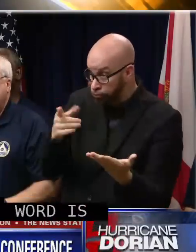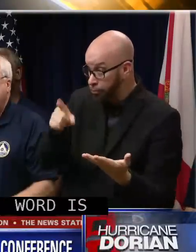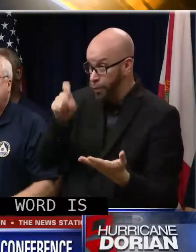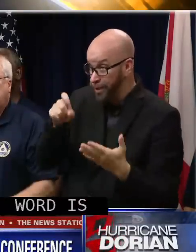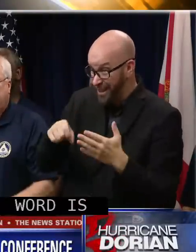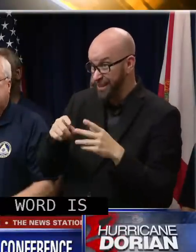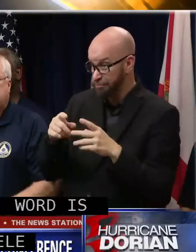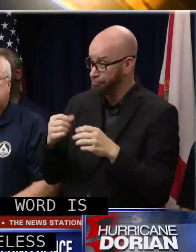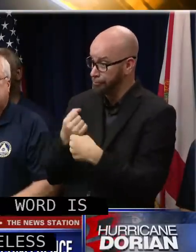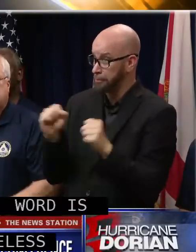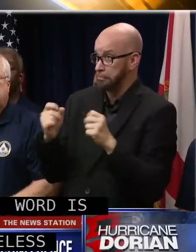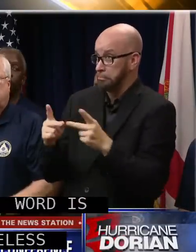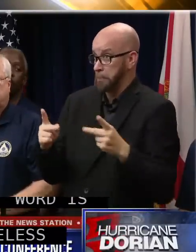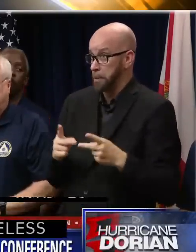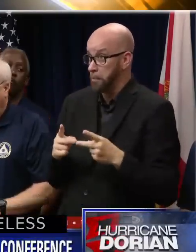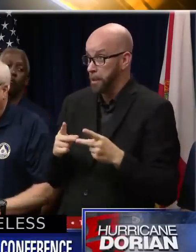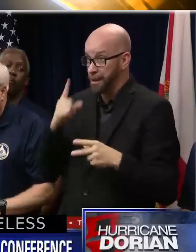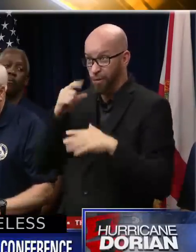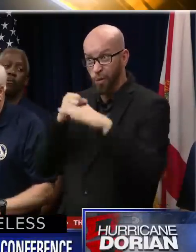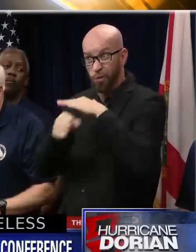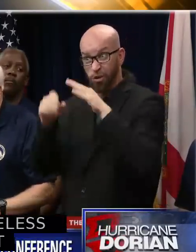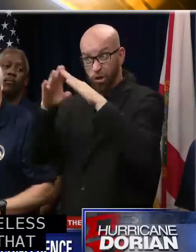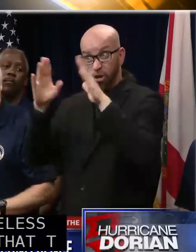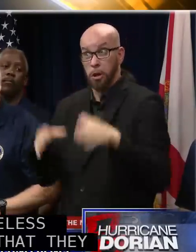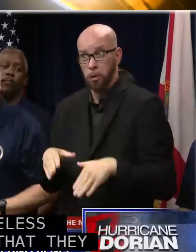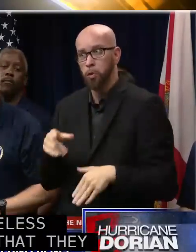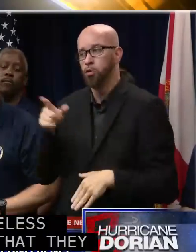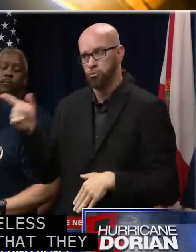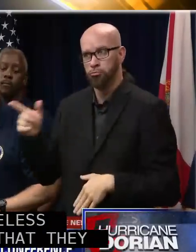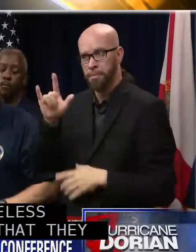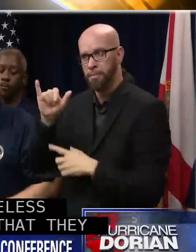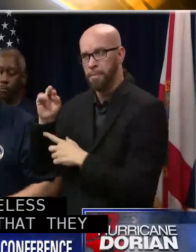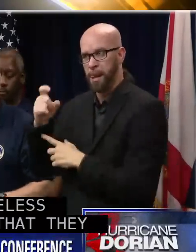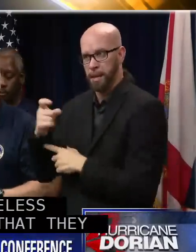a safe place to seek shelter from the hurricane.